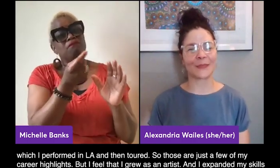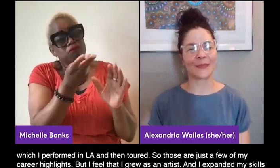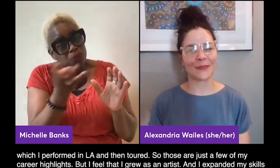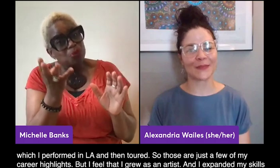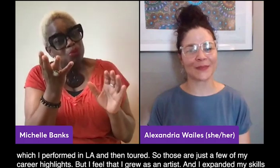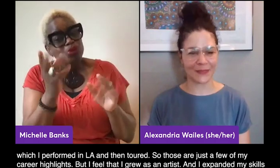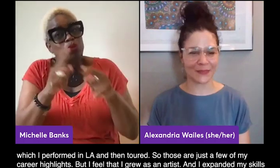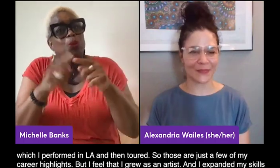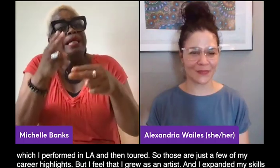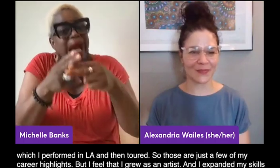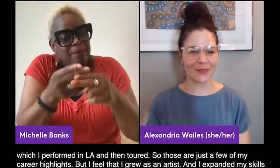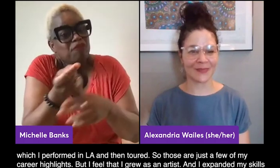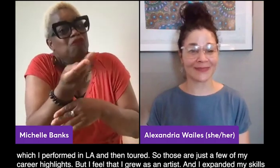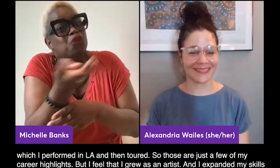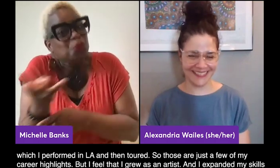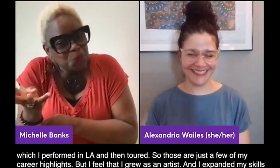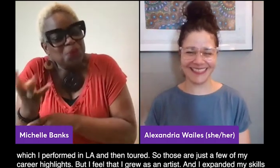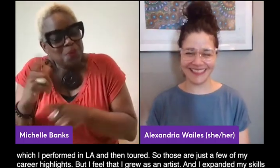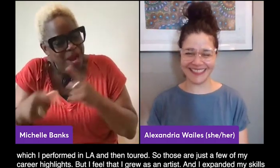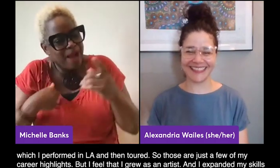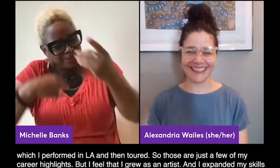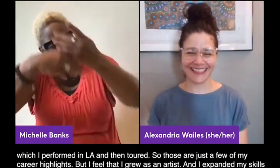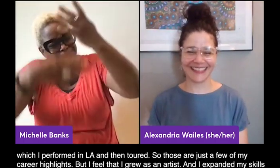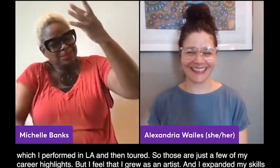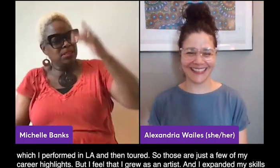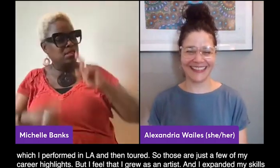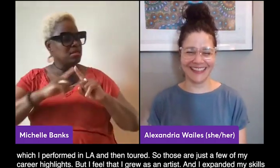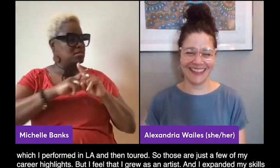So those are just a few of my career highlights.